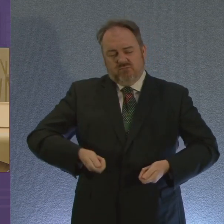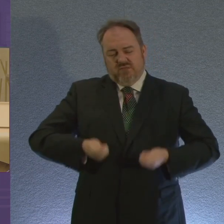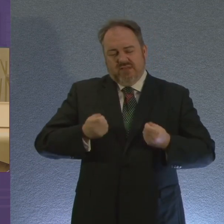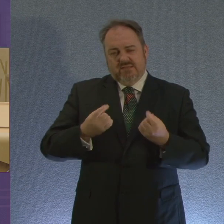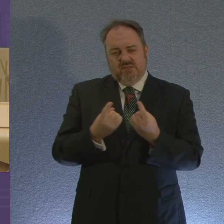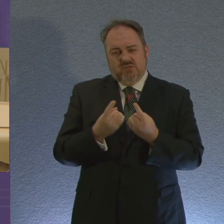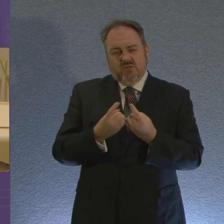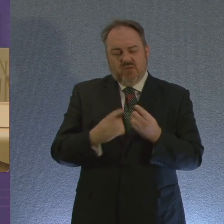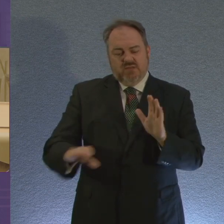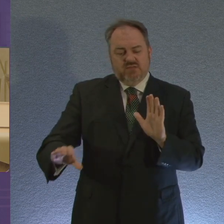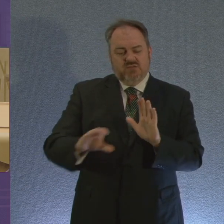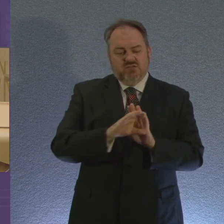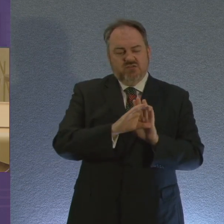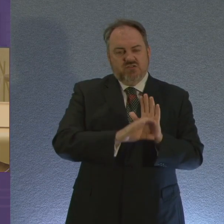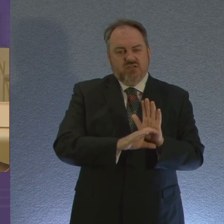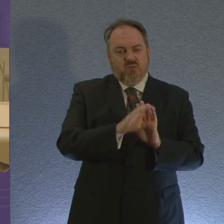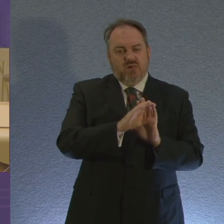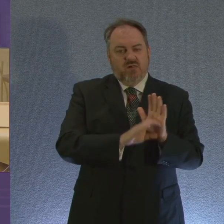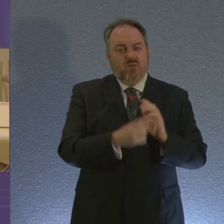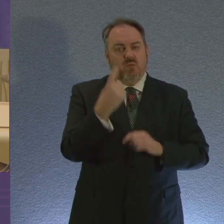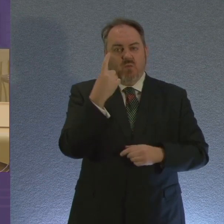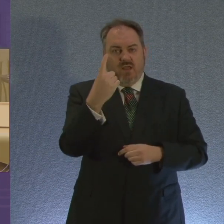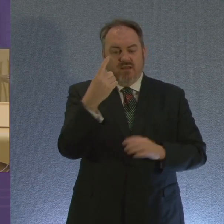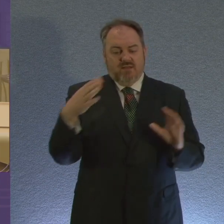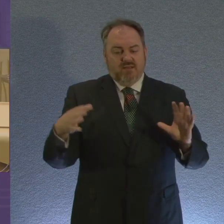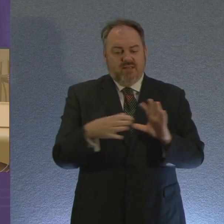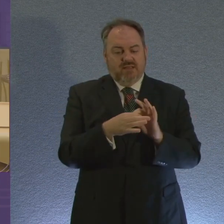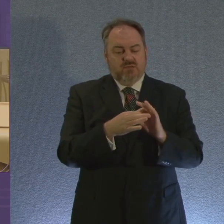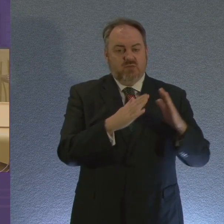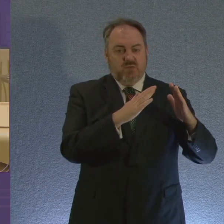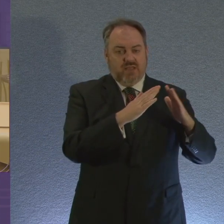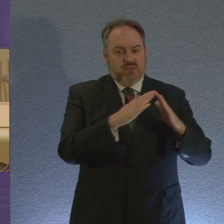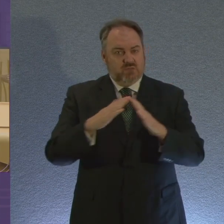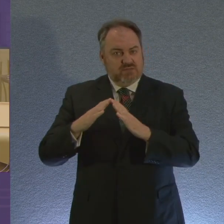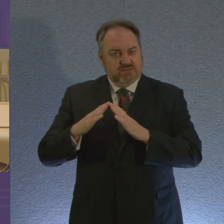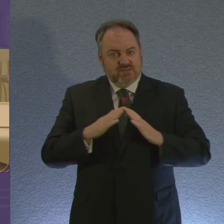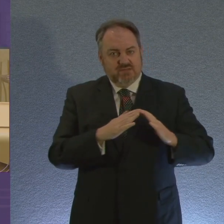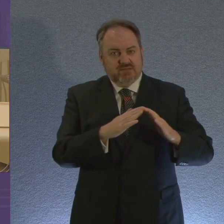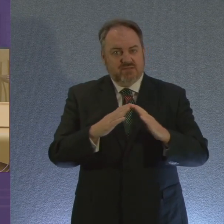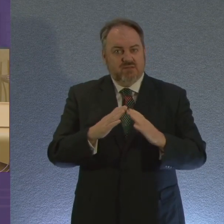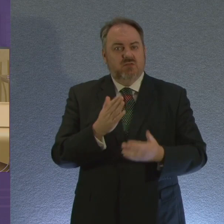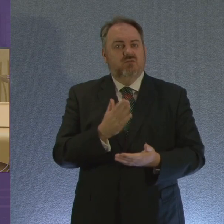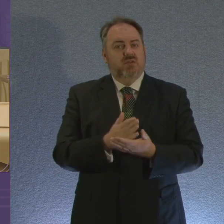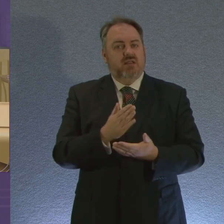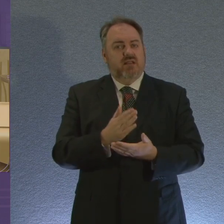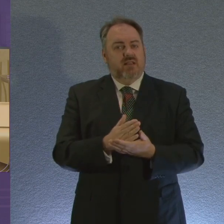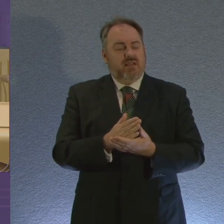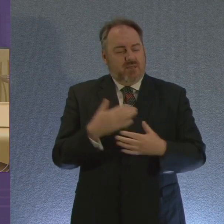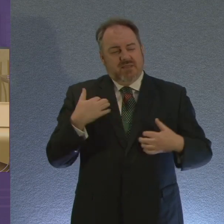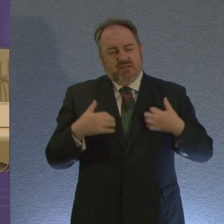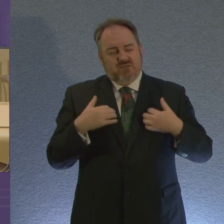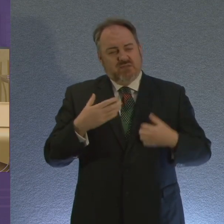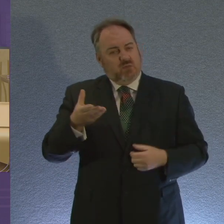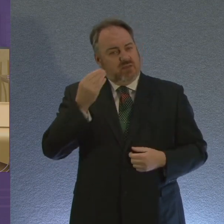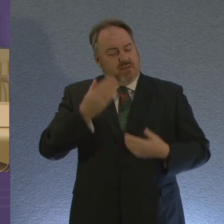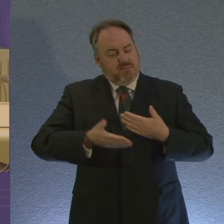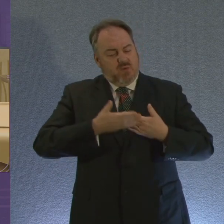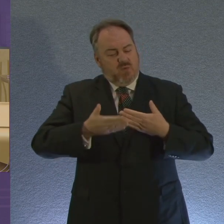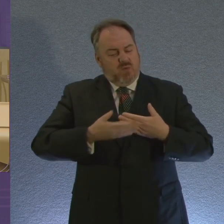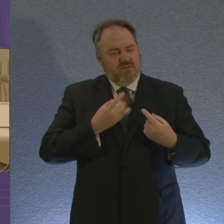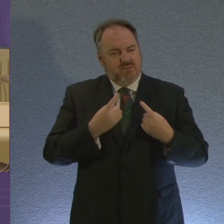Schedule 1 regarding housing. And I'd be grateful if the Housing Minister, when he speaks later on, if he can provide